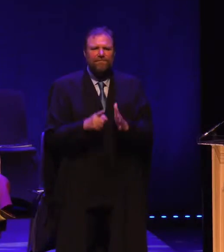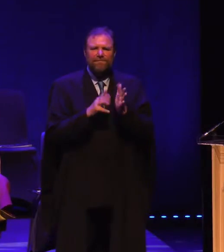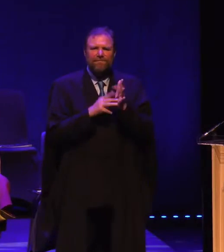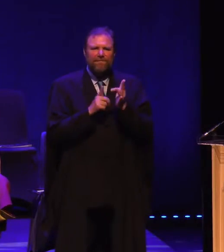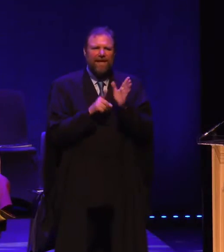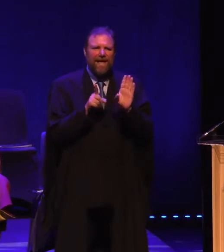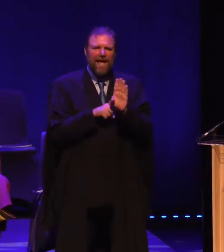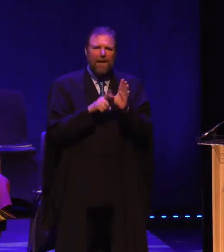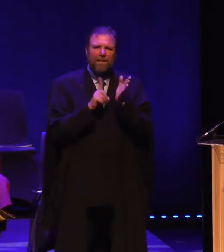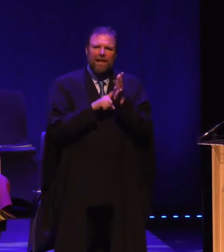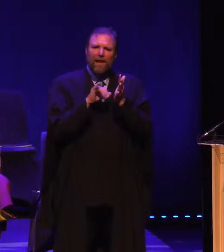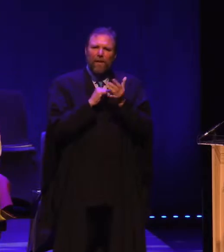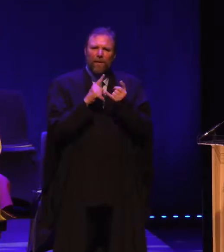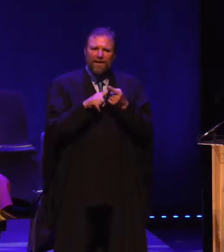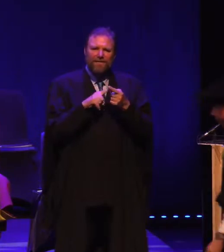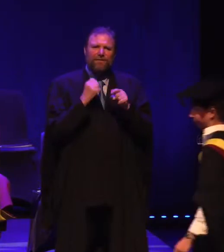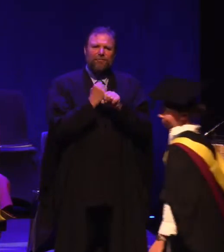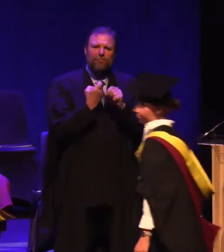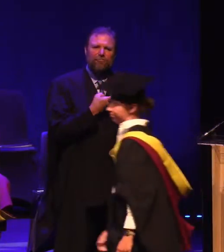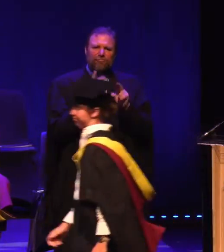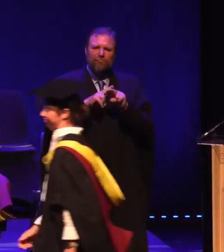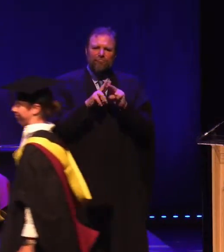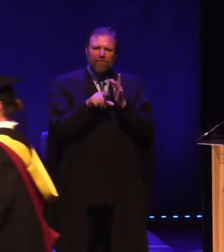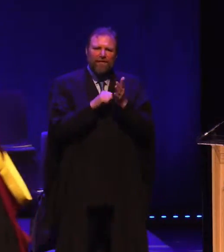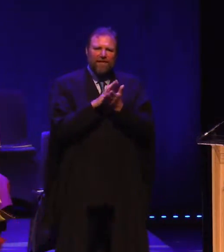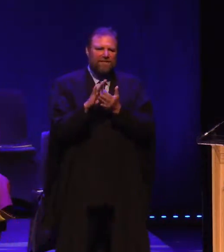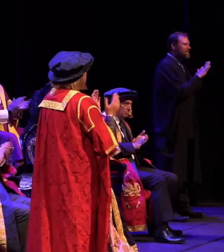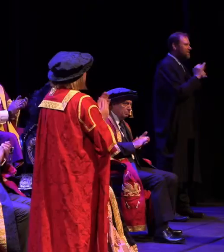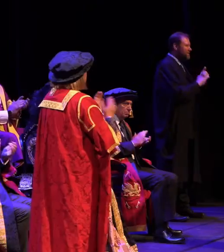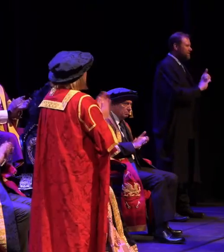Emily Louise Griffiths.